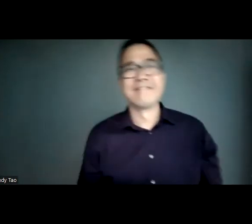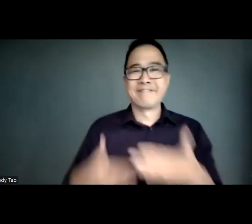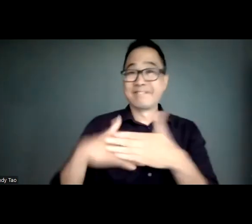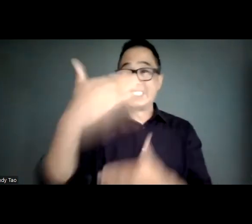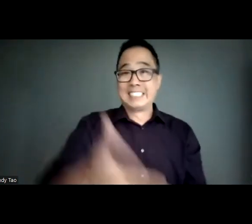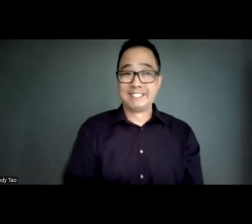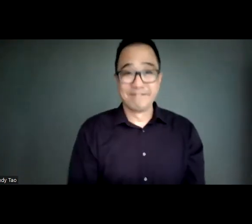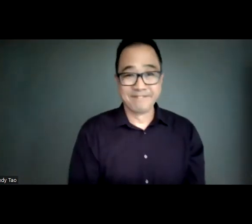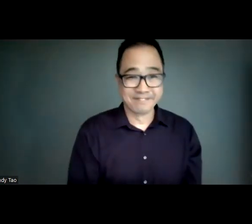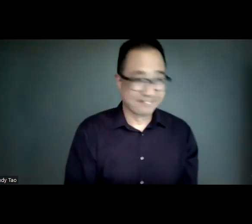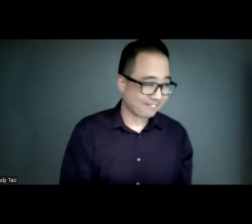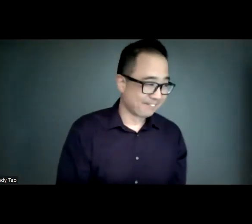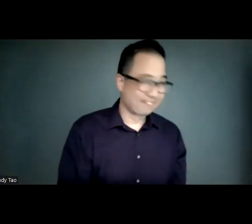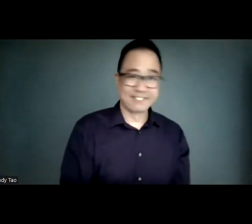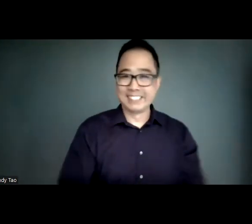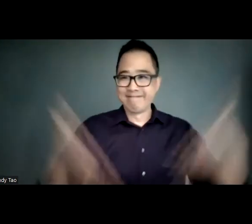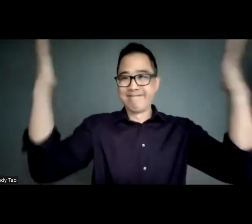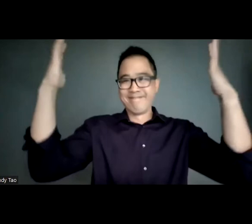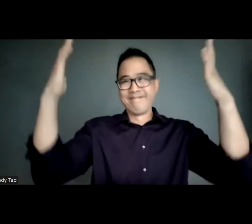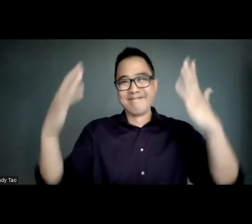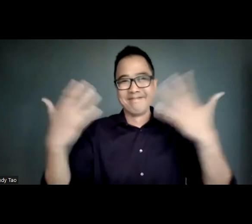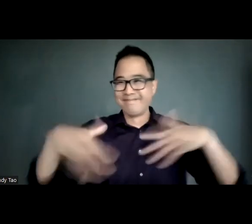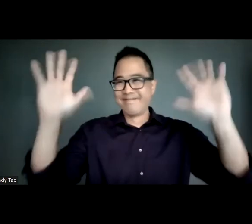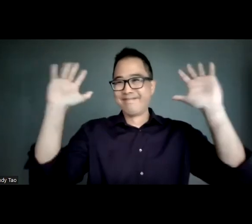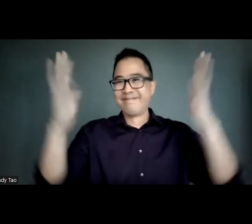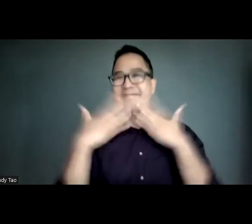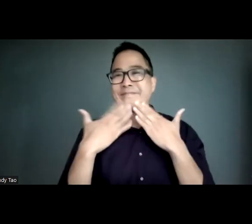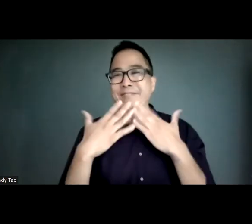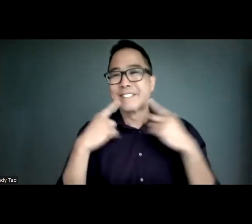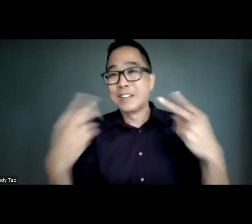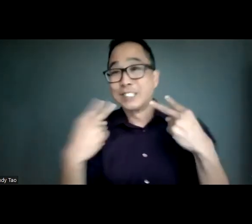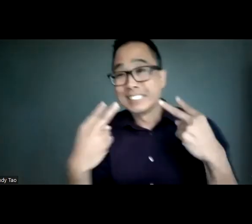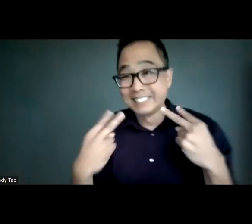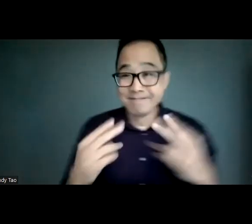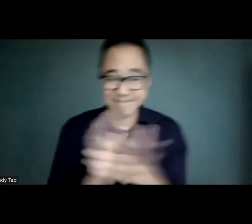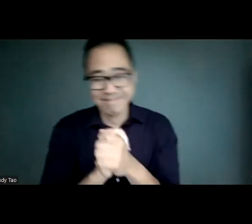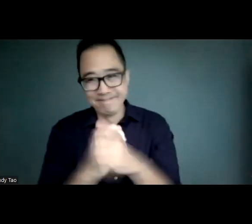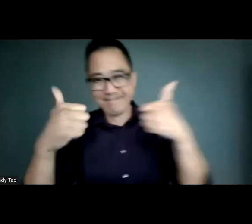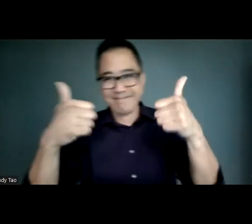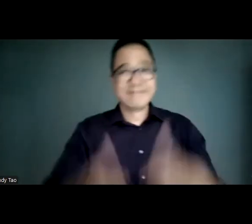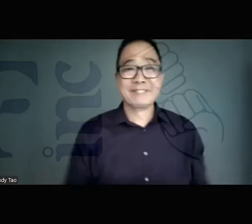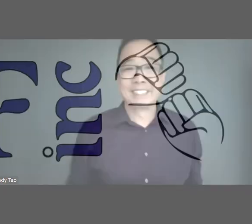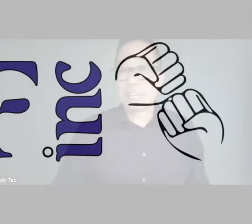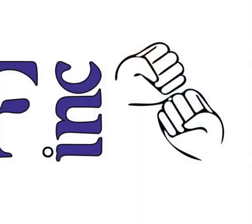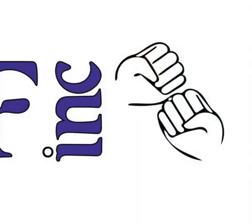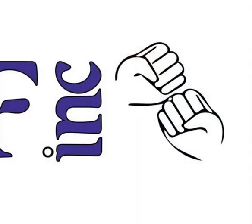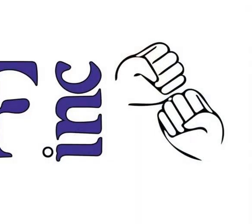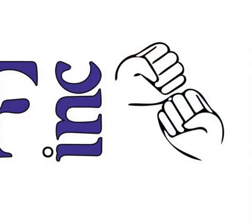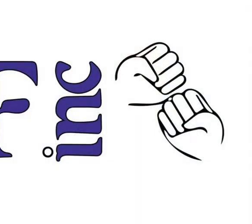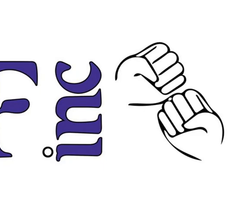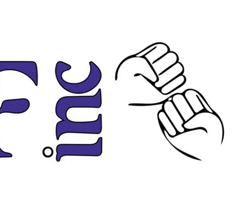as a team. Next slide. Thank you for watching.